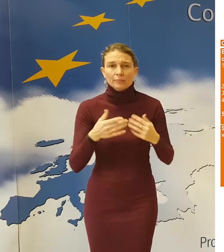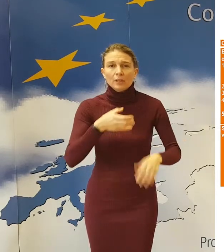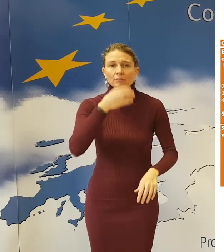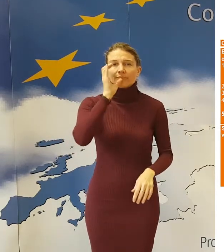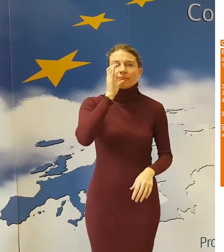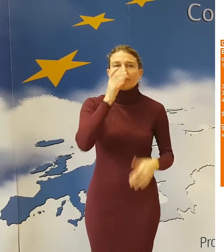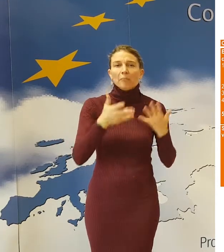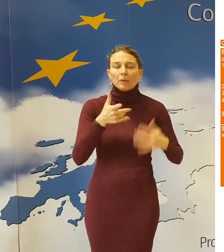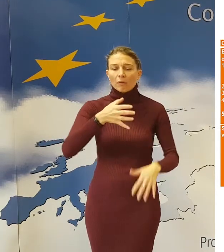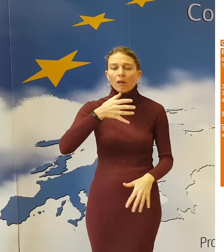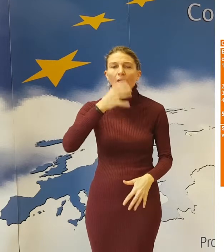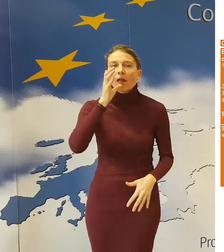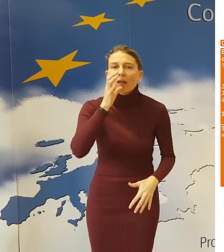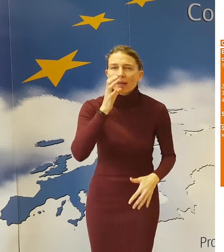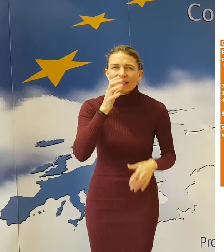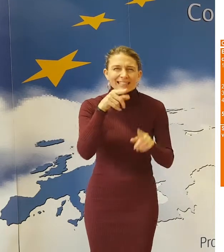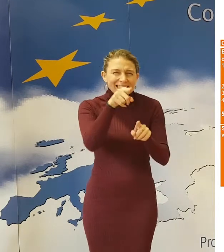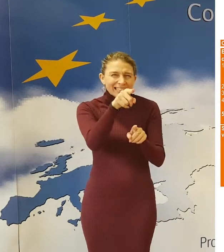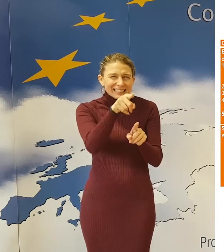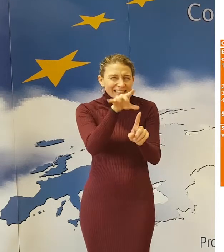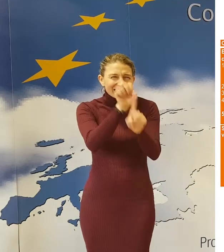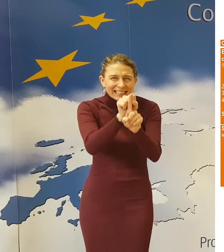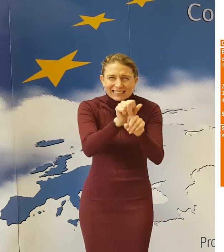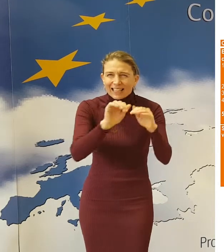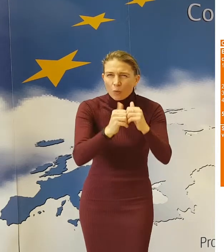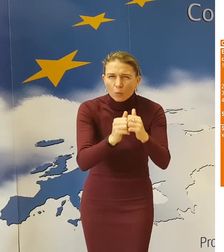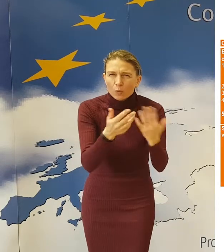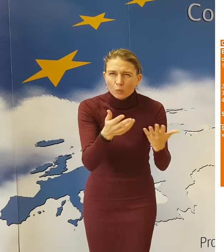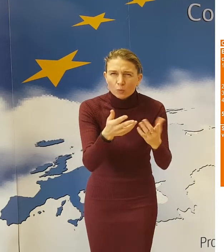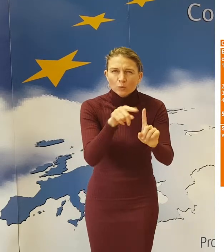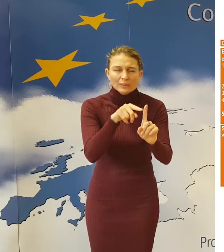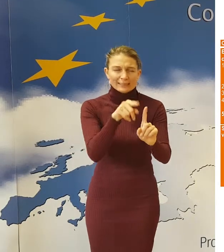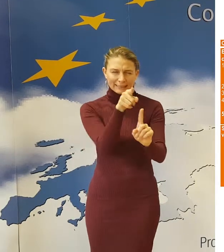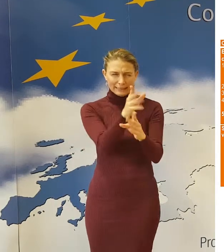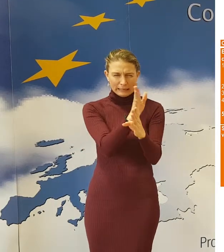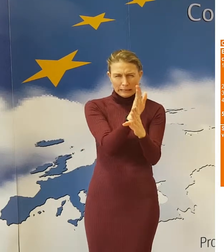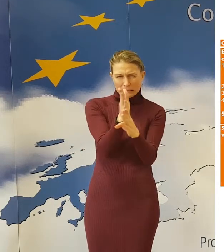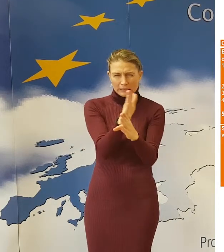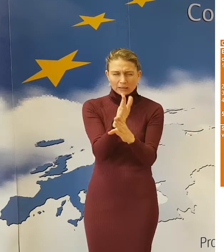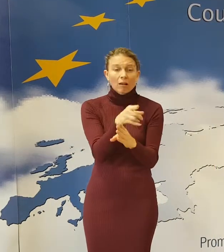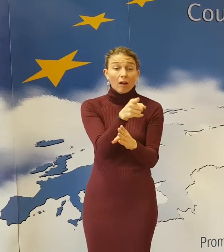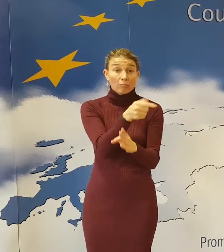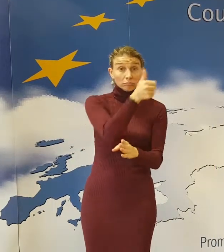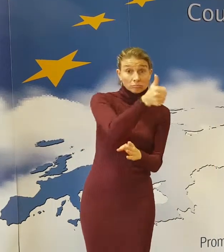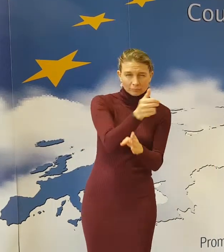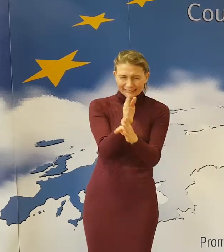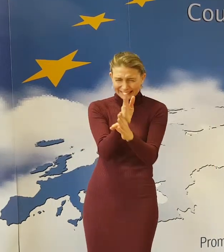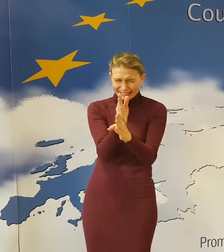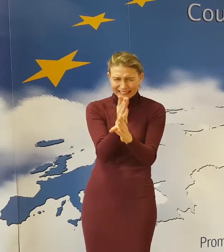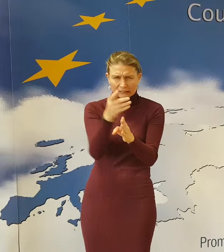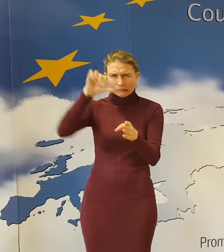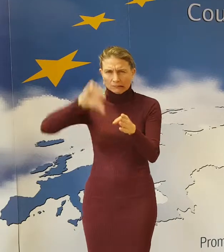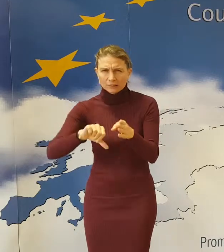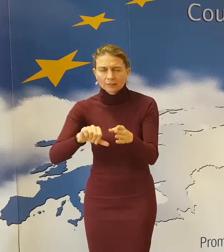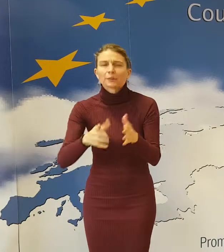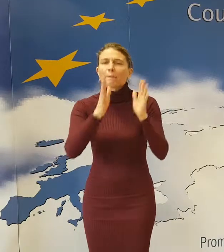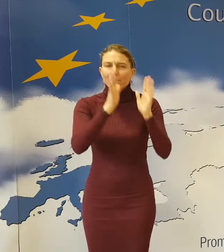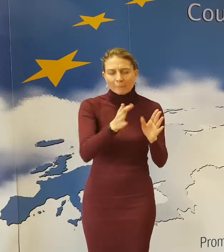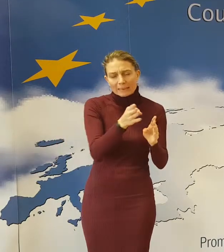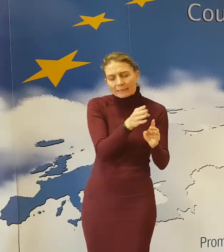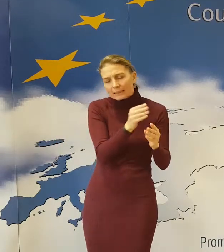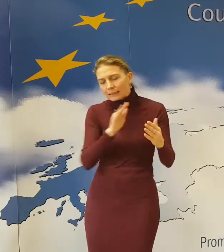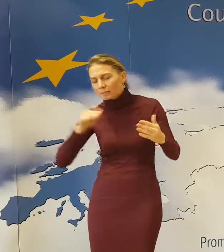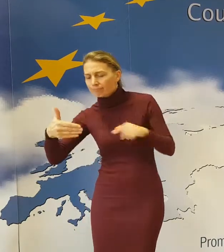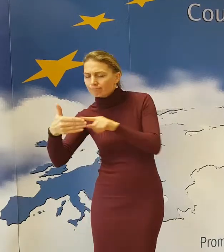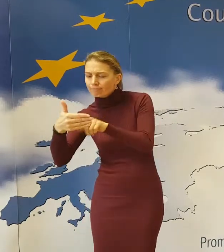student? Where's the border where you say this is wrong and this is right? So you need to devise an instrument. It